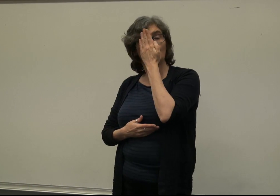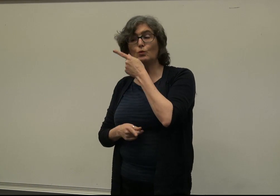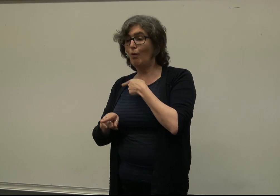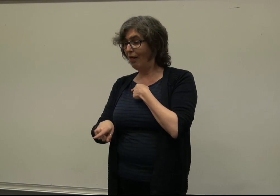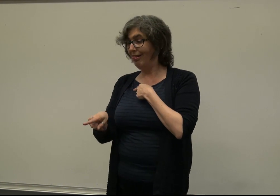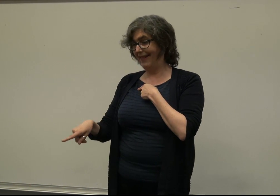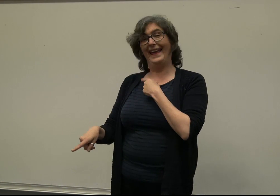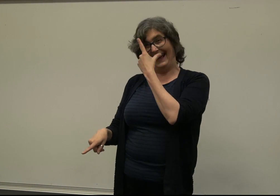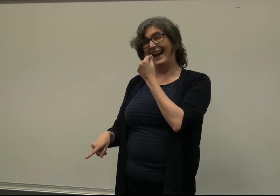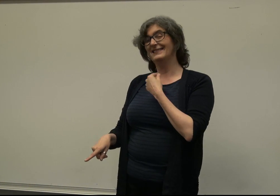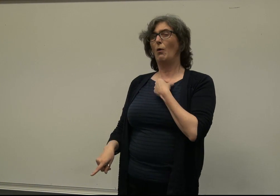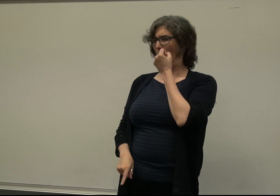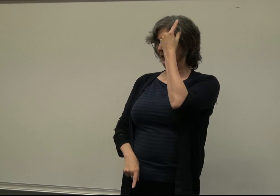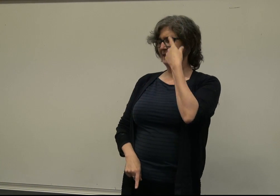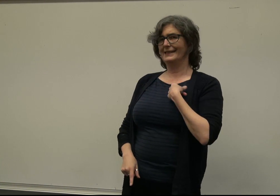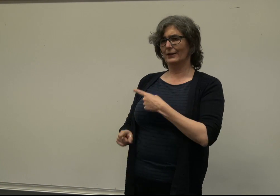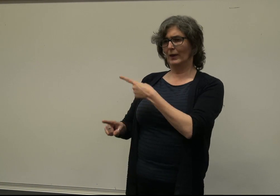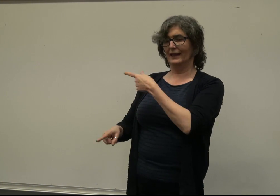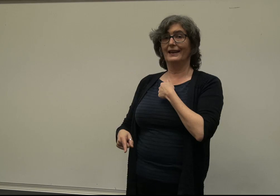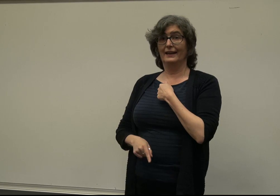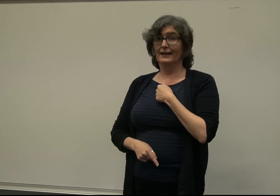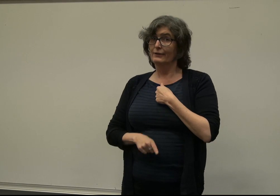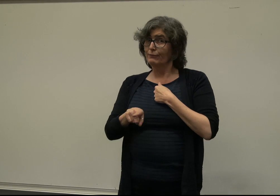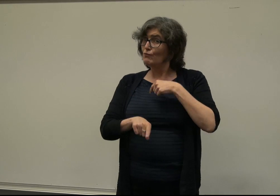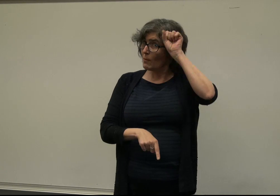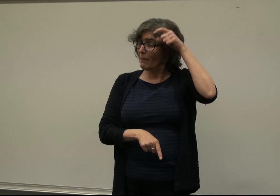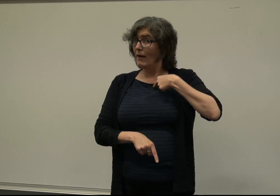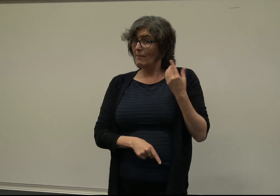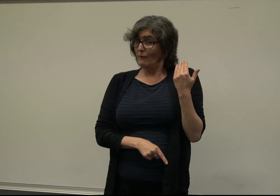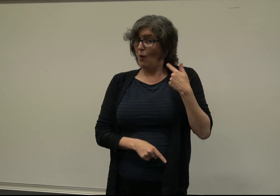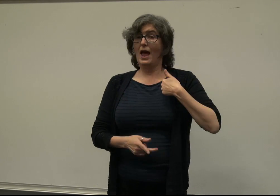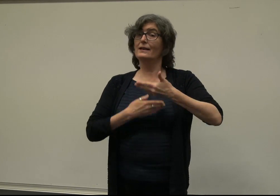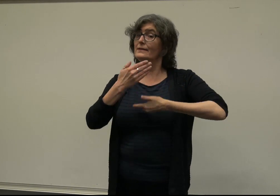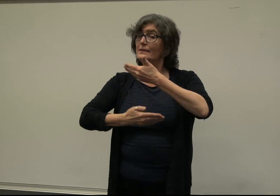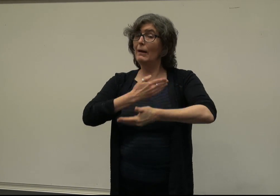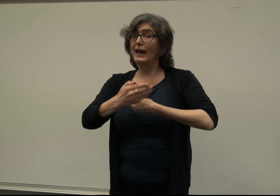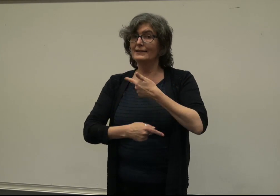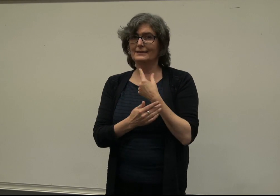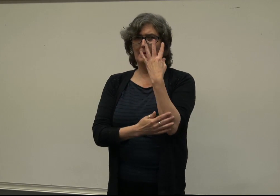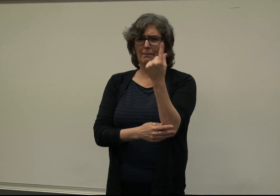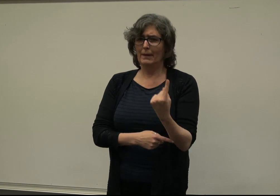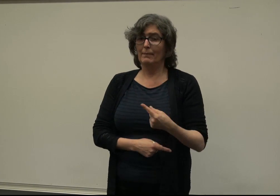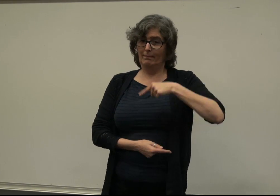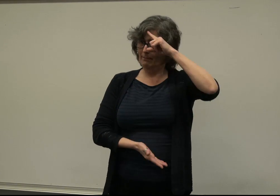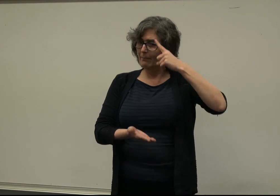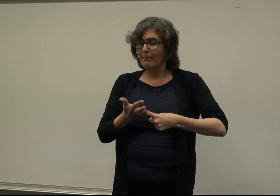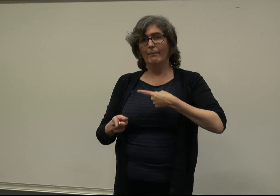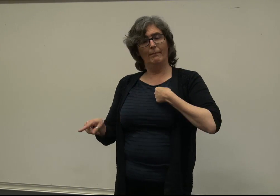problem with the majority language, the language of schooling. I still